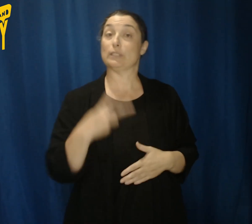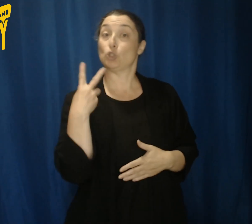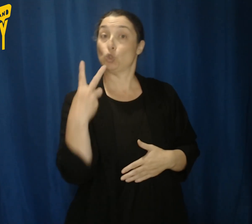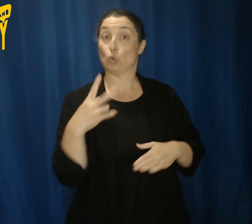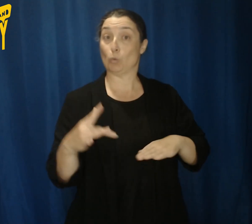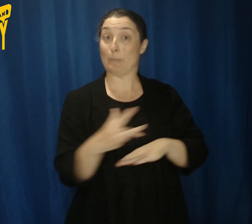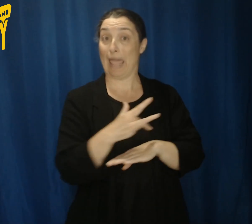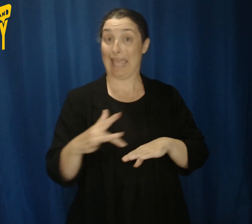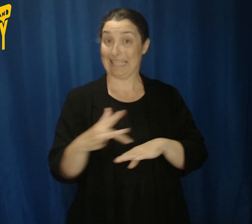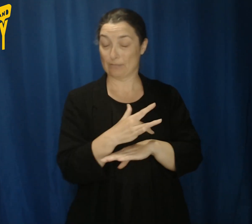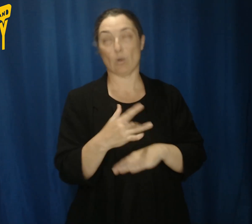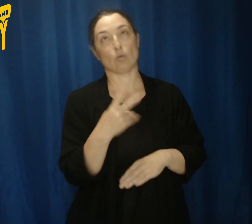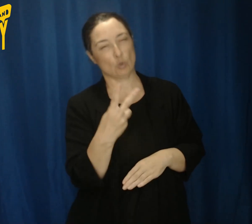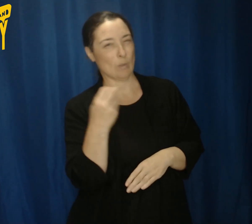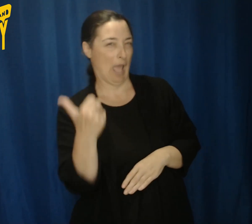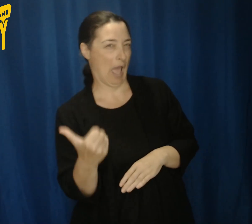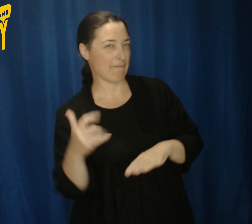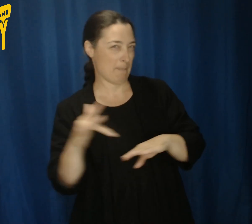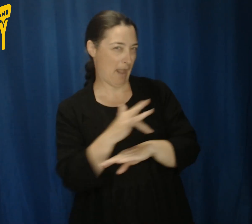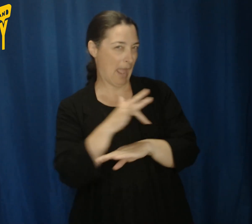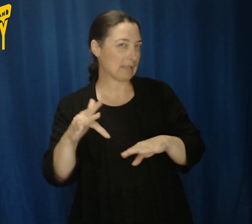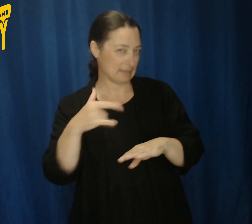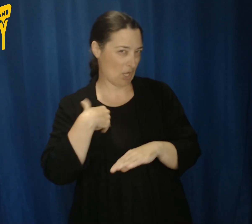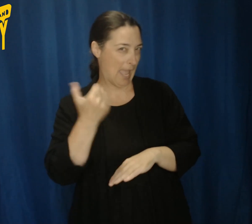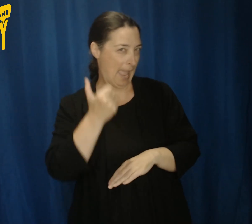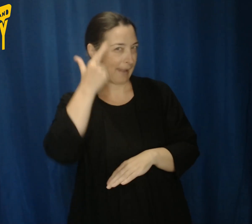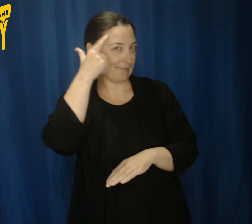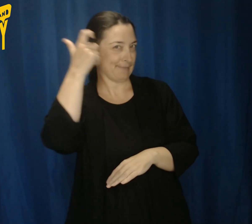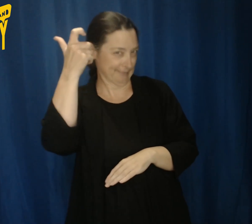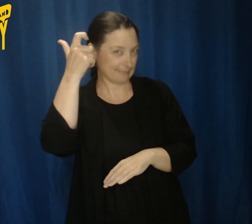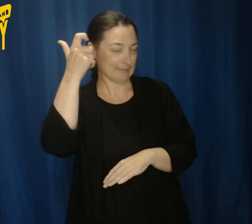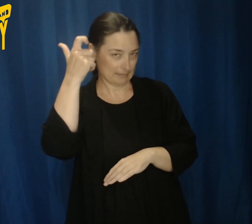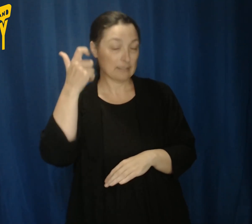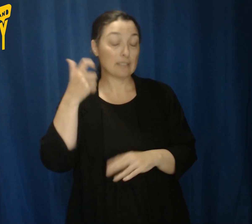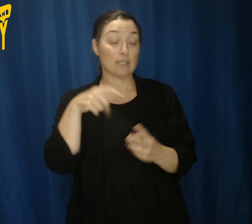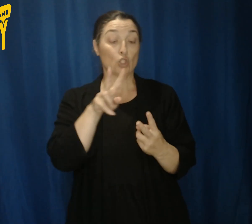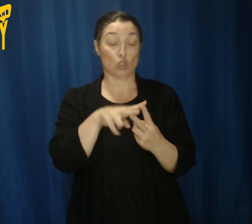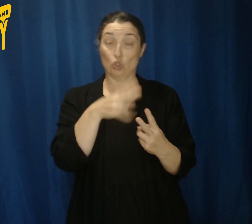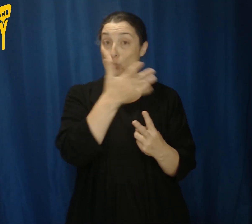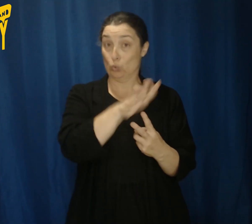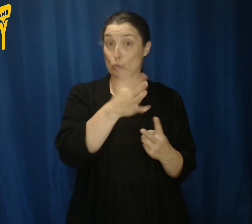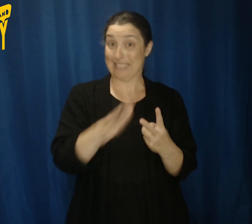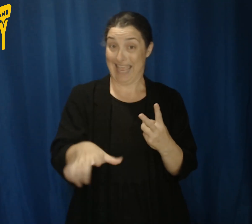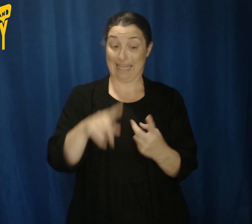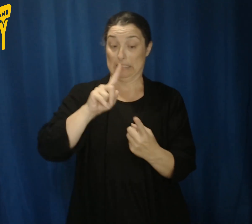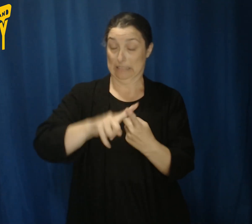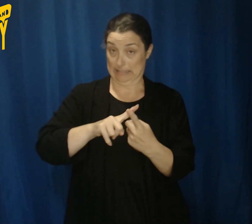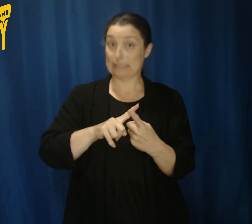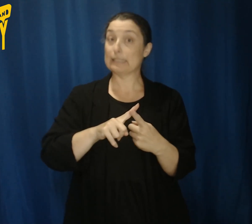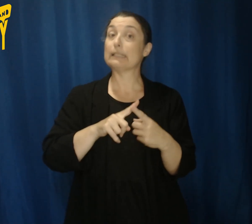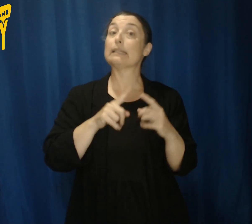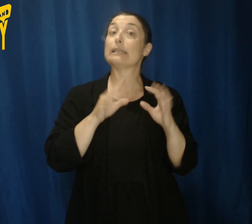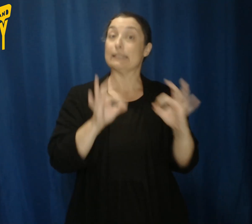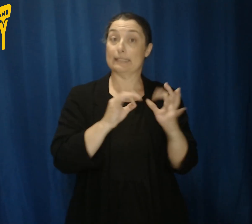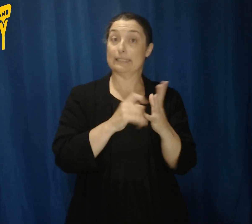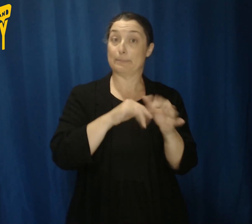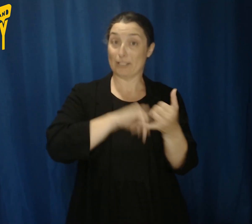develop 2.5. But I got 2 considerably done, and one was specials and the other one was High